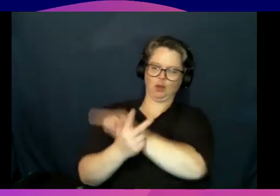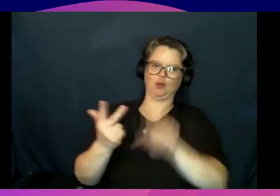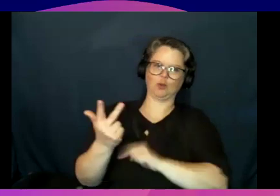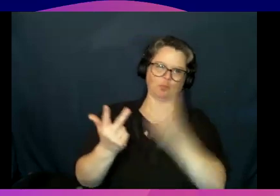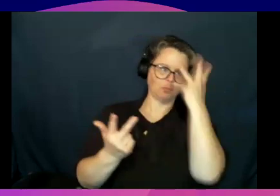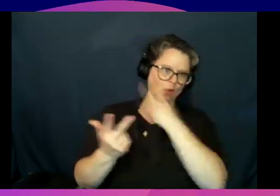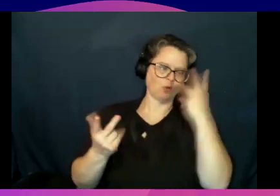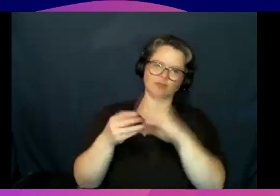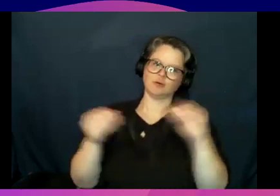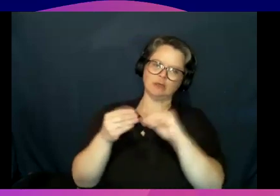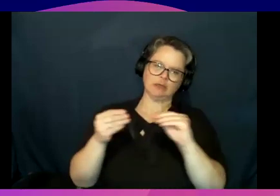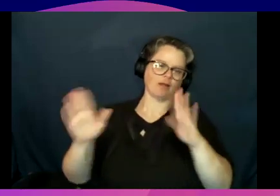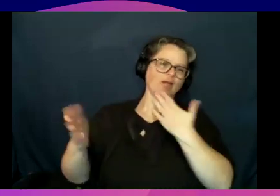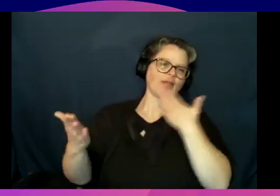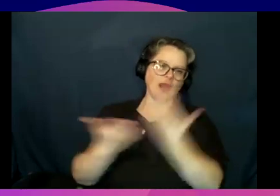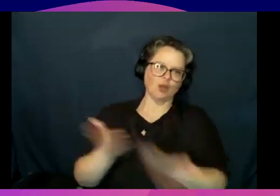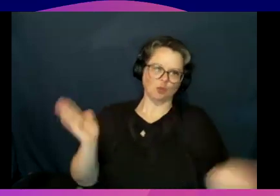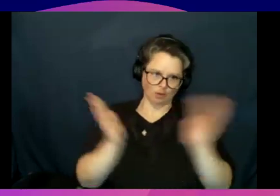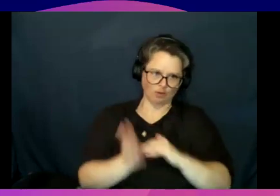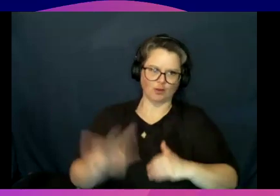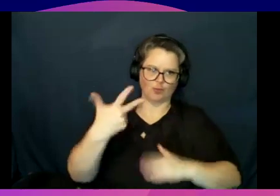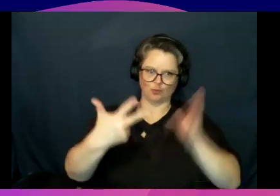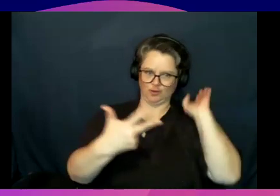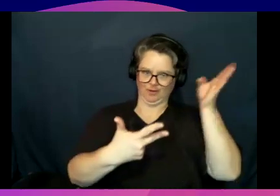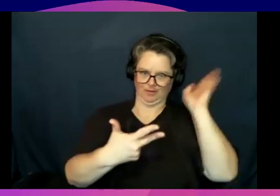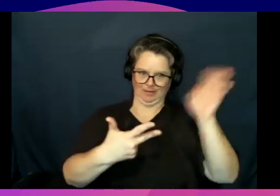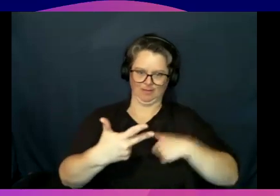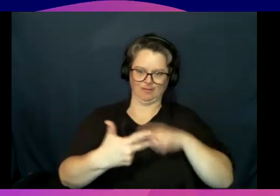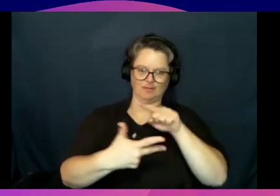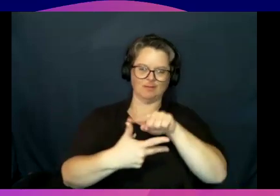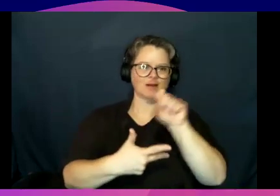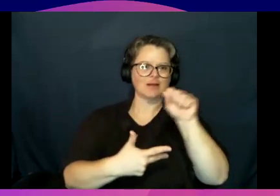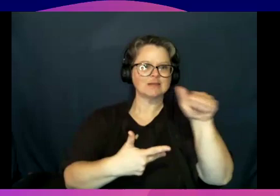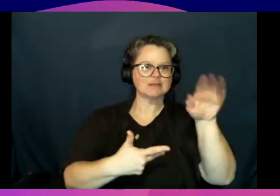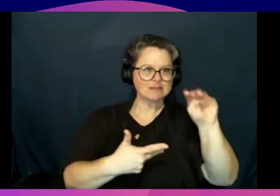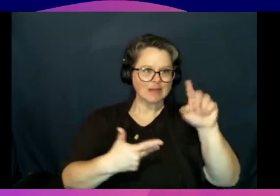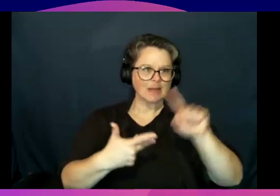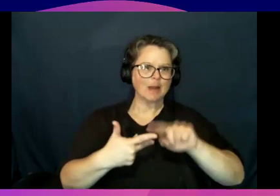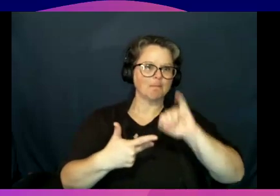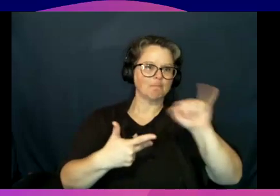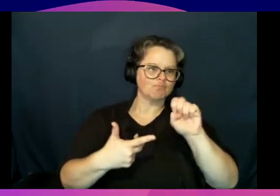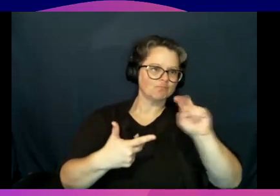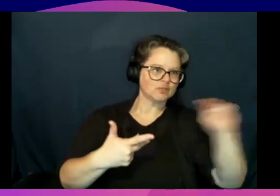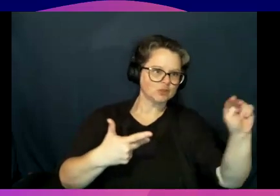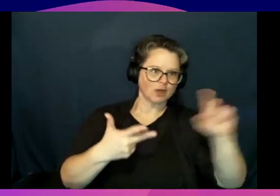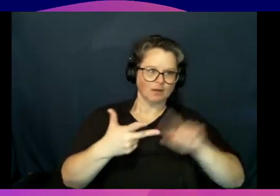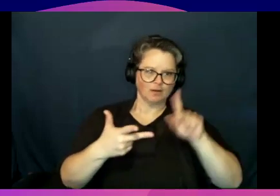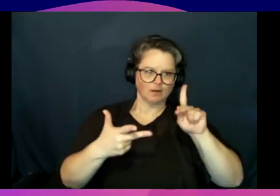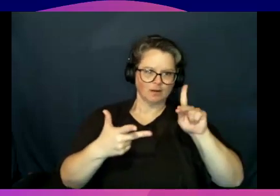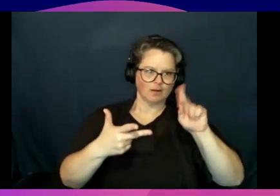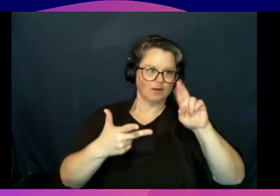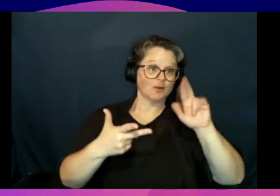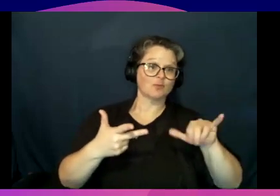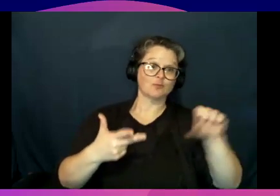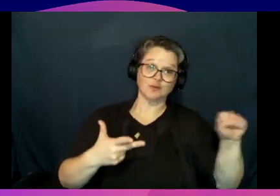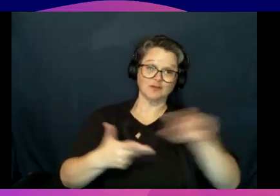to our presenters, Jen, Chris, Samantha, so much. Thank you for the time you've taken today to share your expertise, the research, the tools